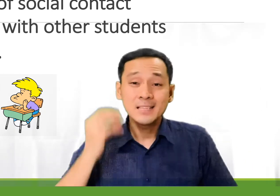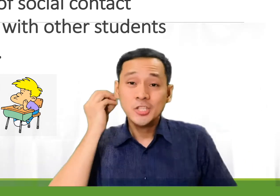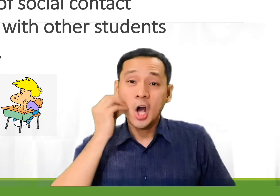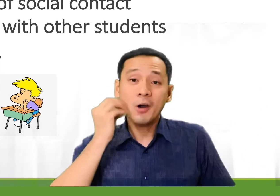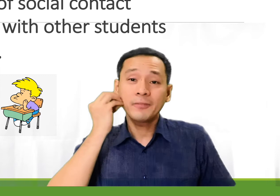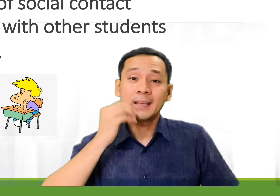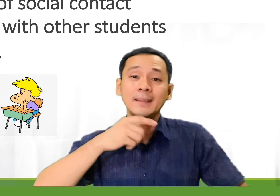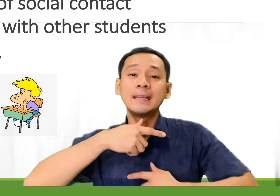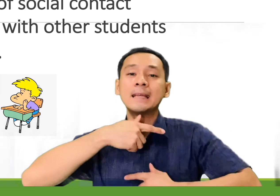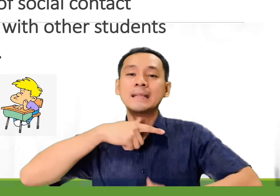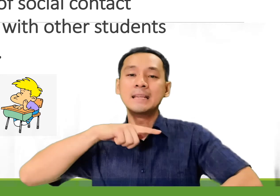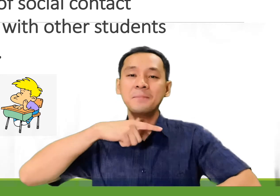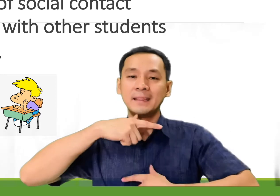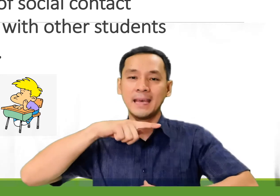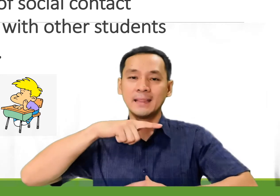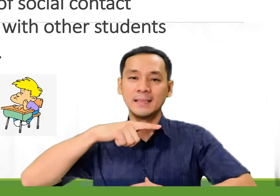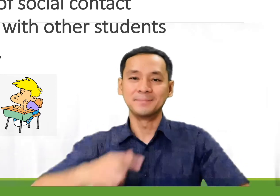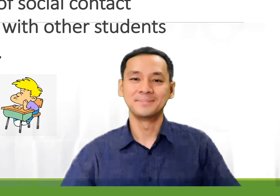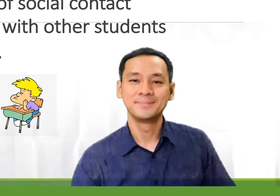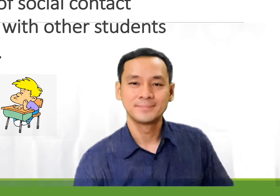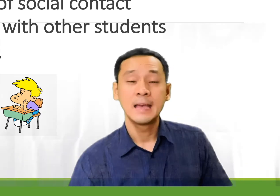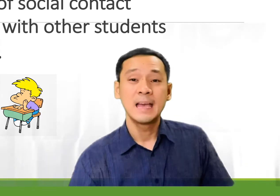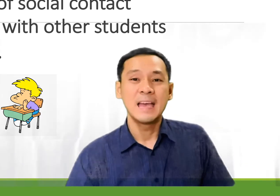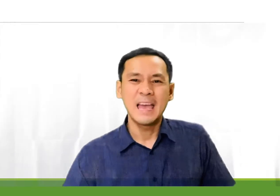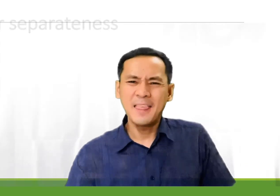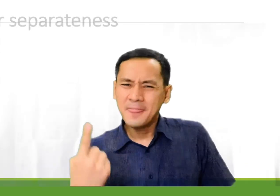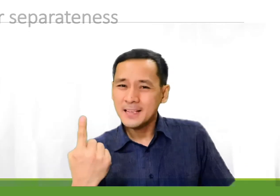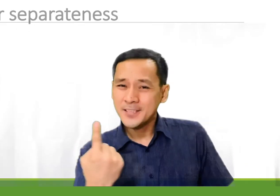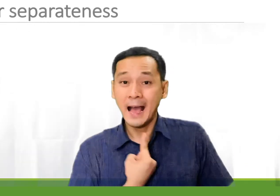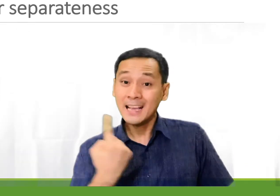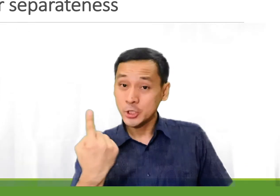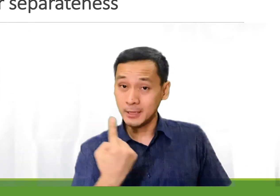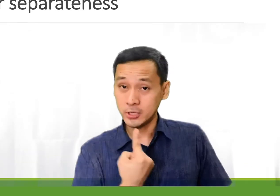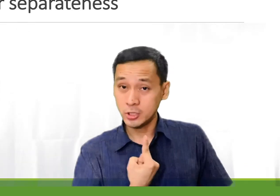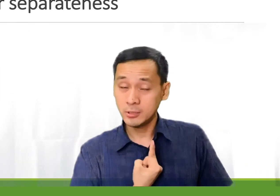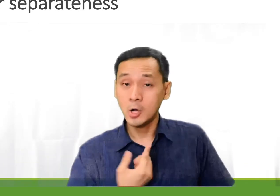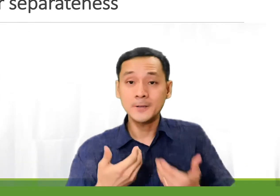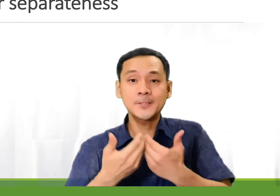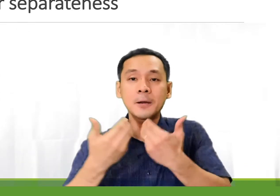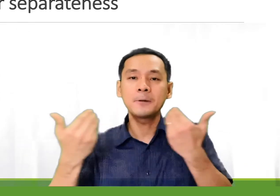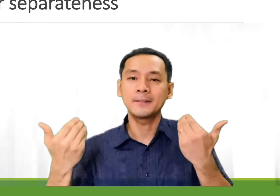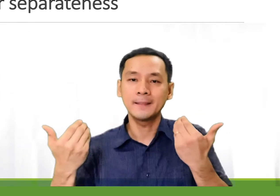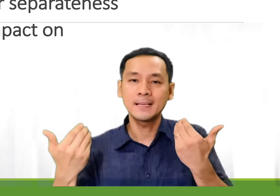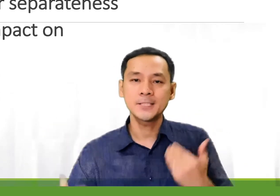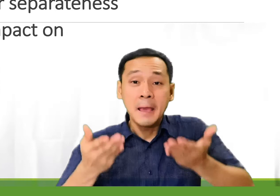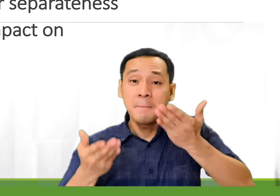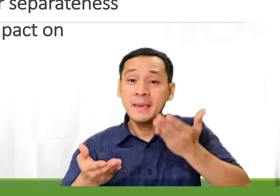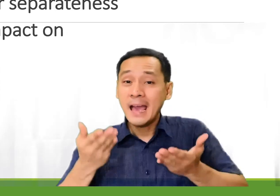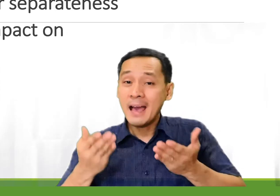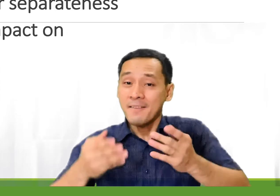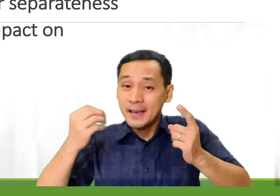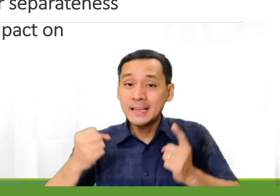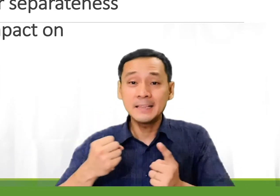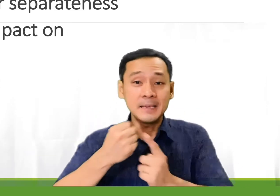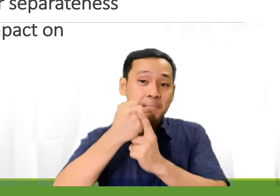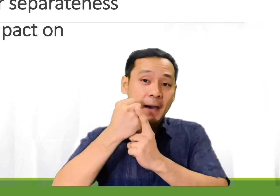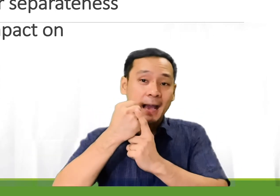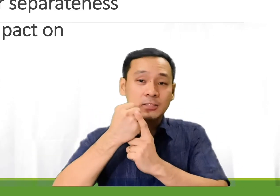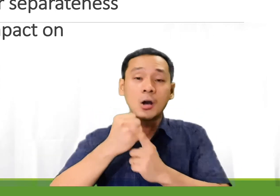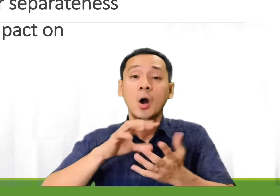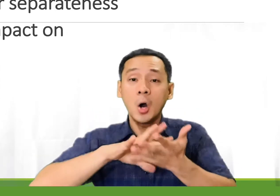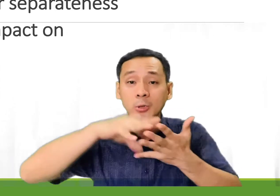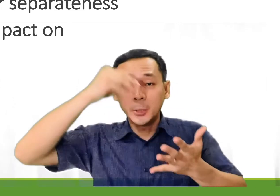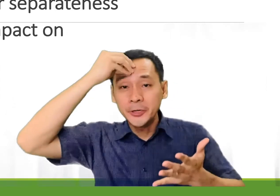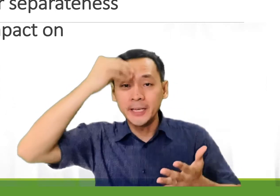students is often limited. And this isolation or separateness may have an